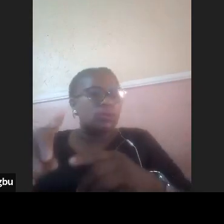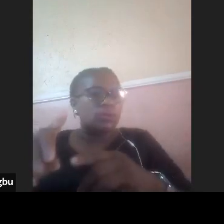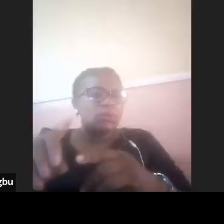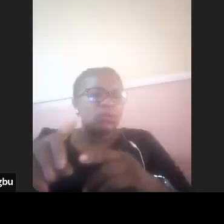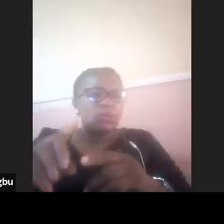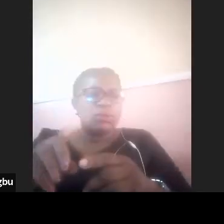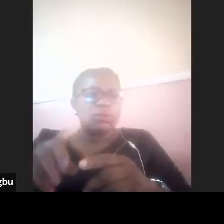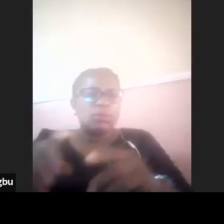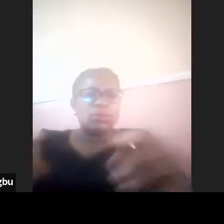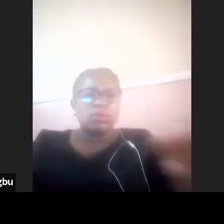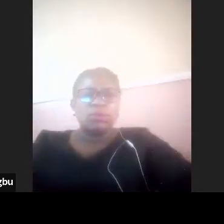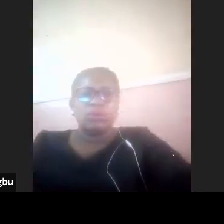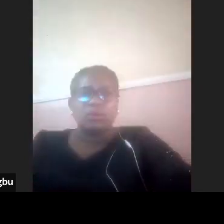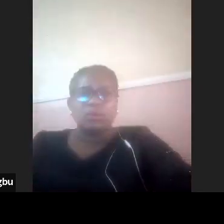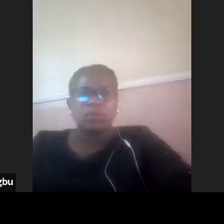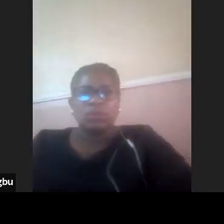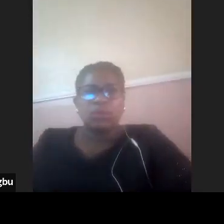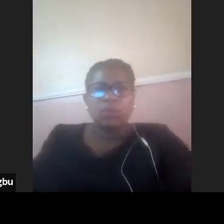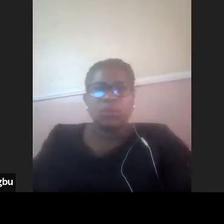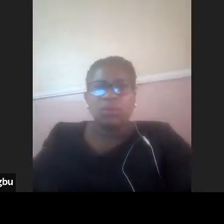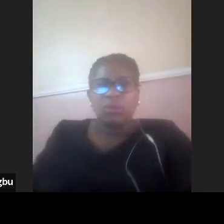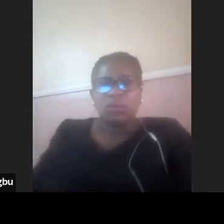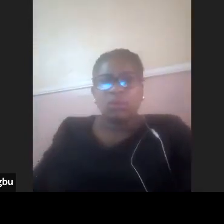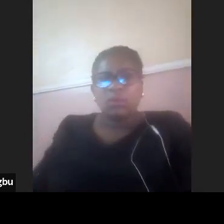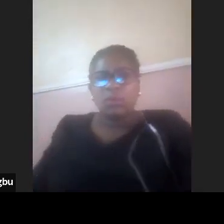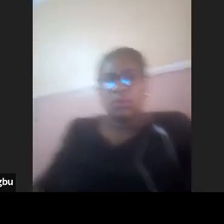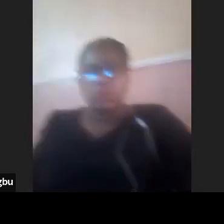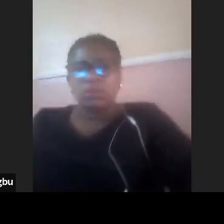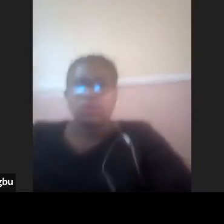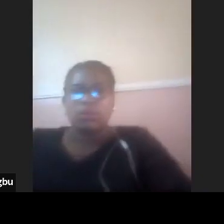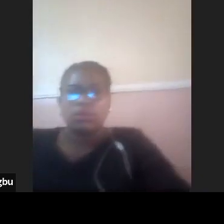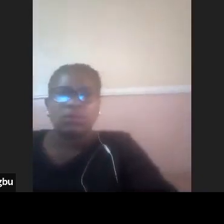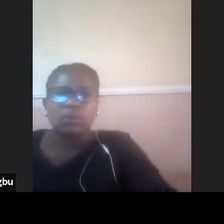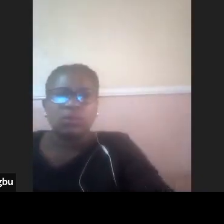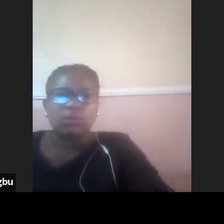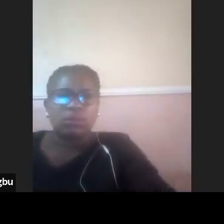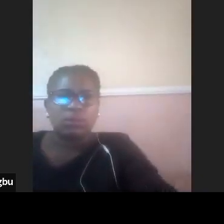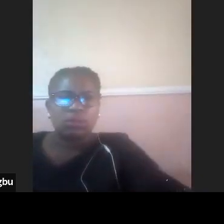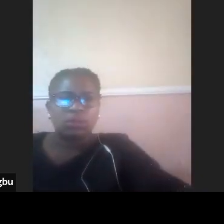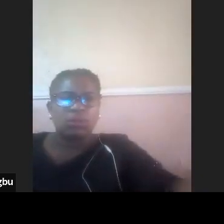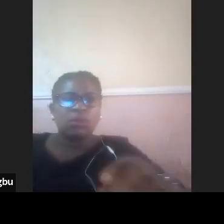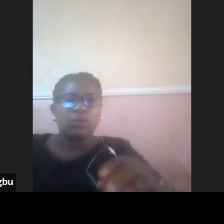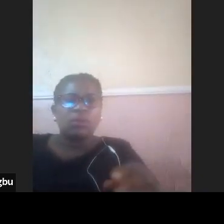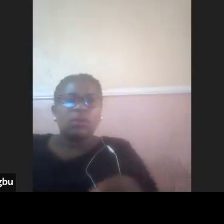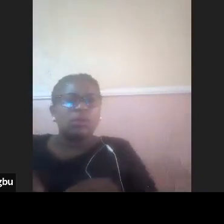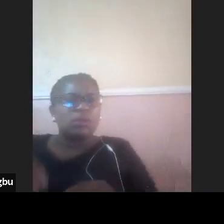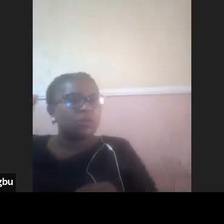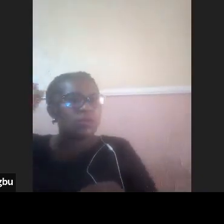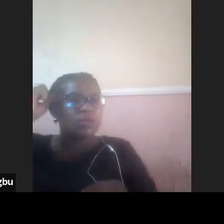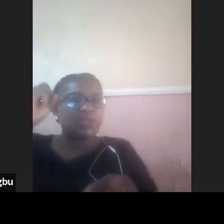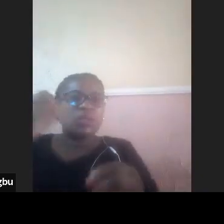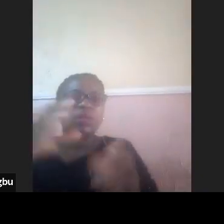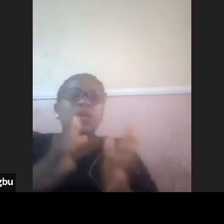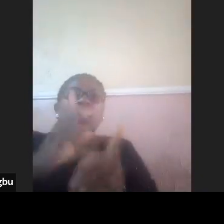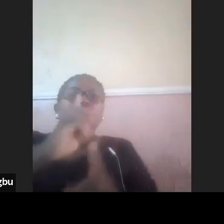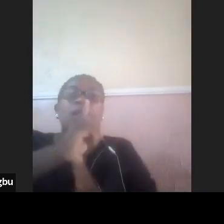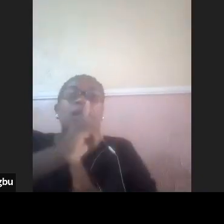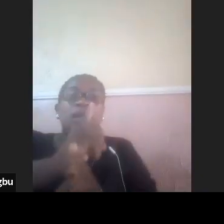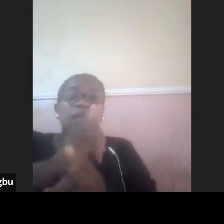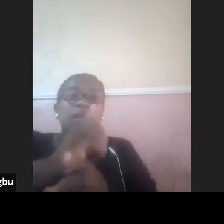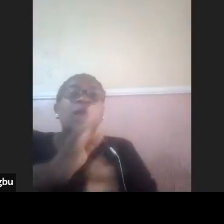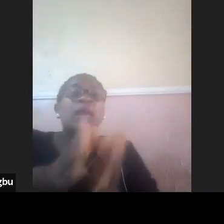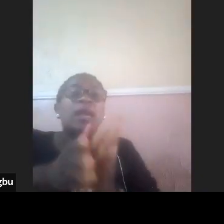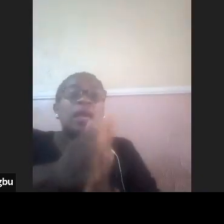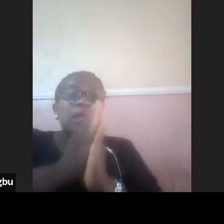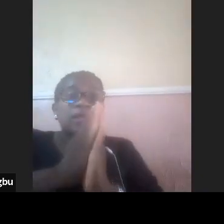Chinelo answered the first part excellently. Like, she gave very straight and concise answers. And I